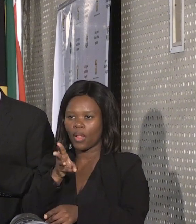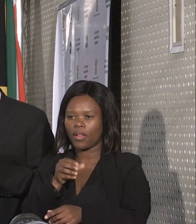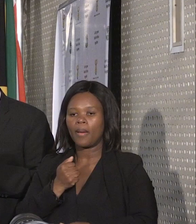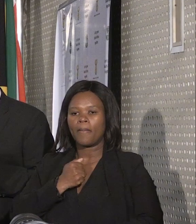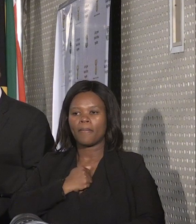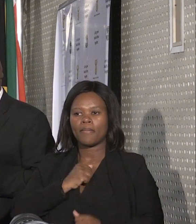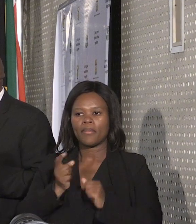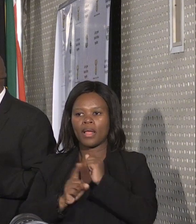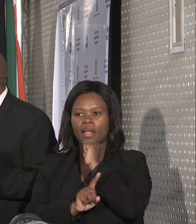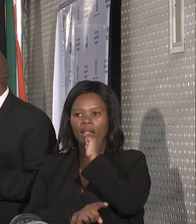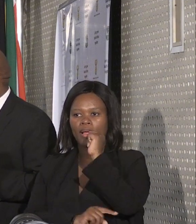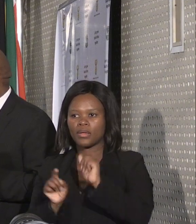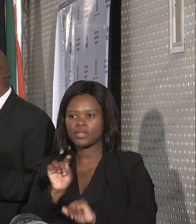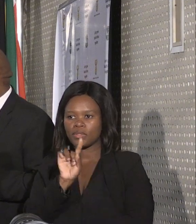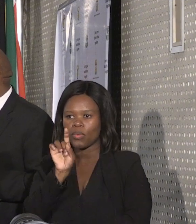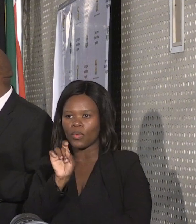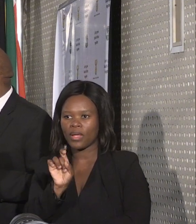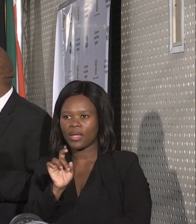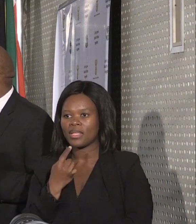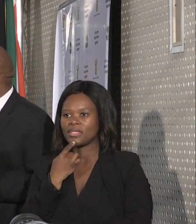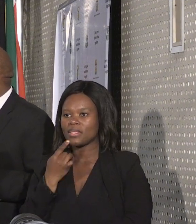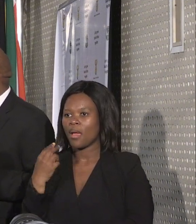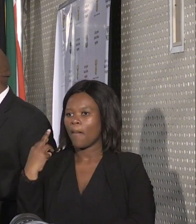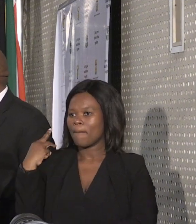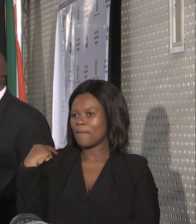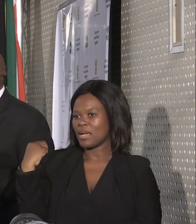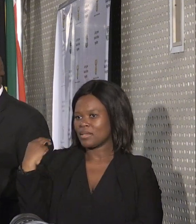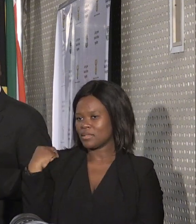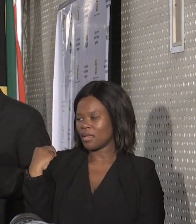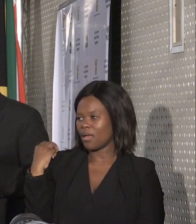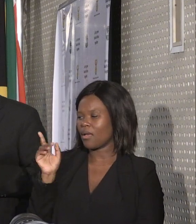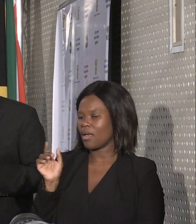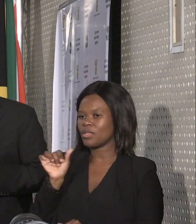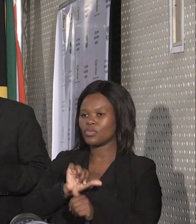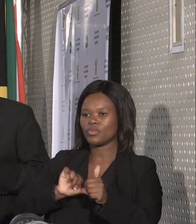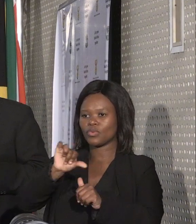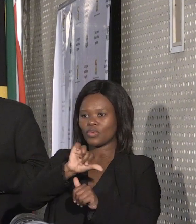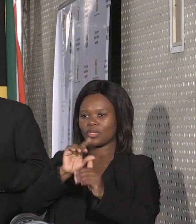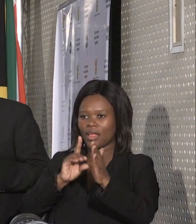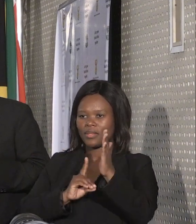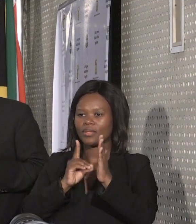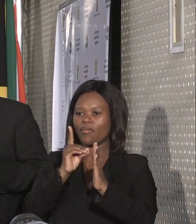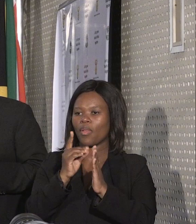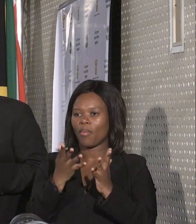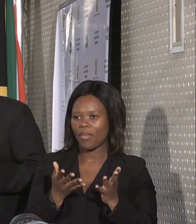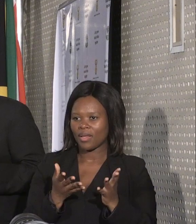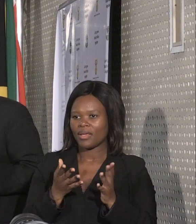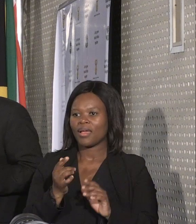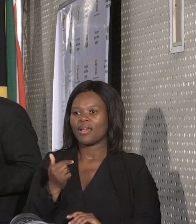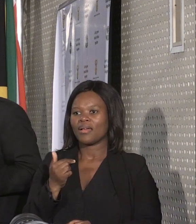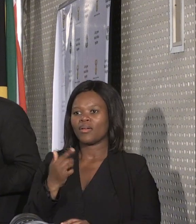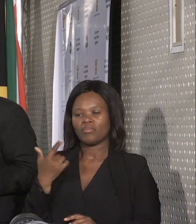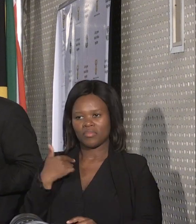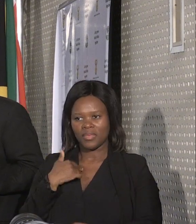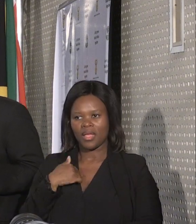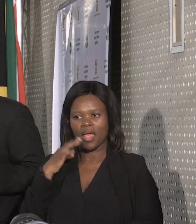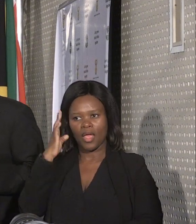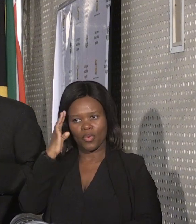last question, which although they said Minister Social Development, I was very clear that one is coming to